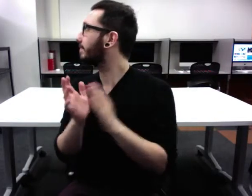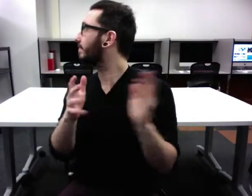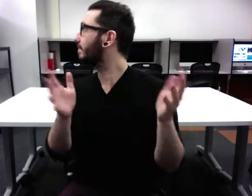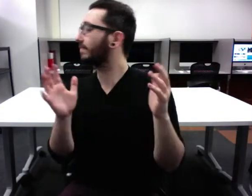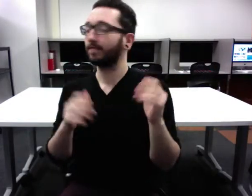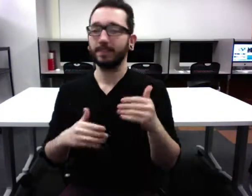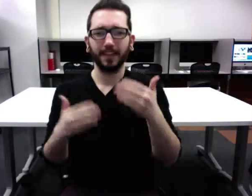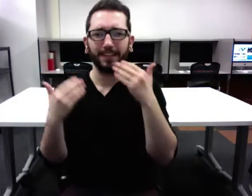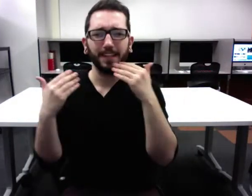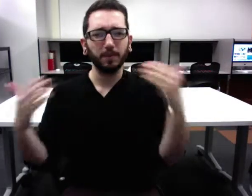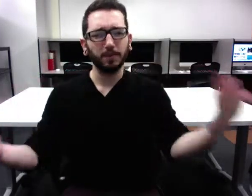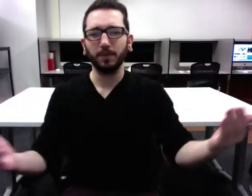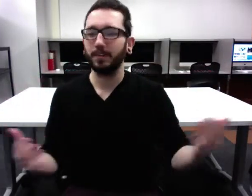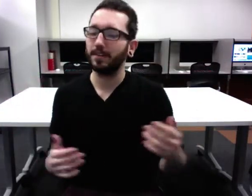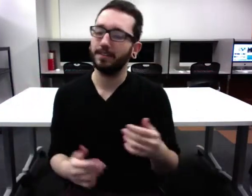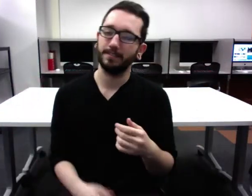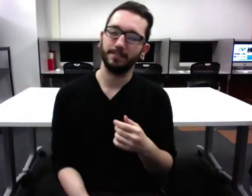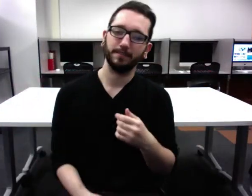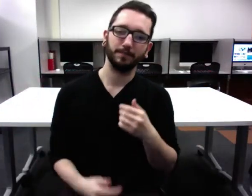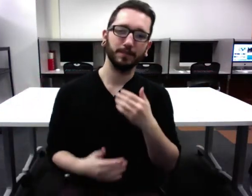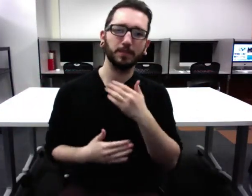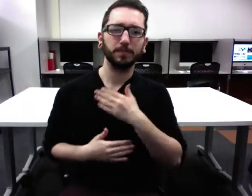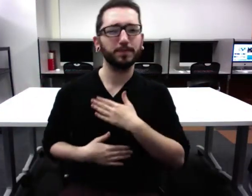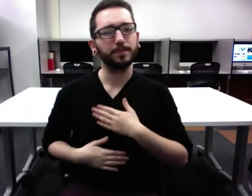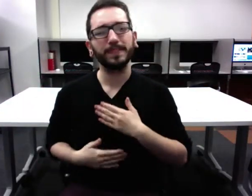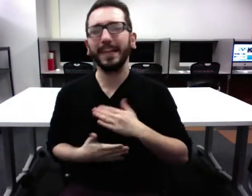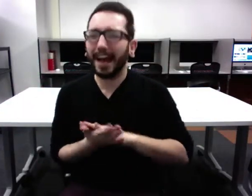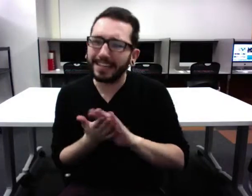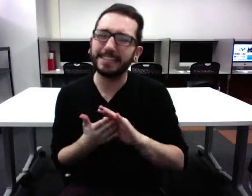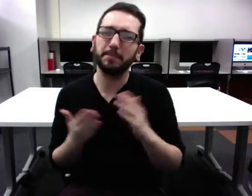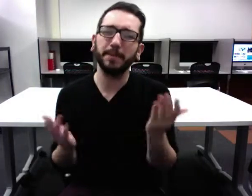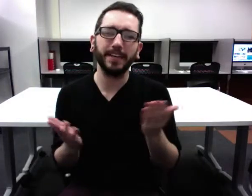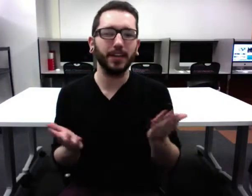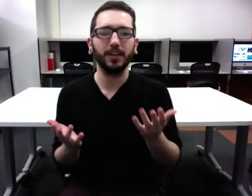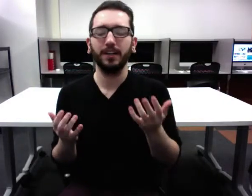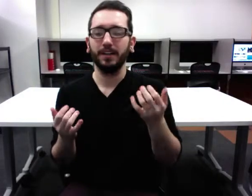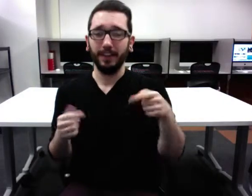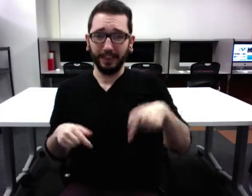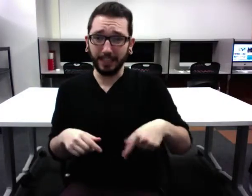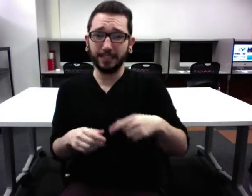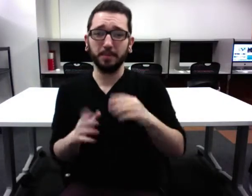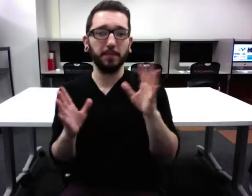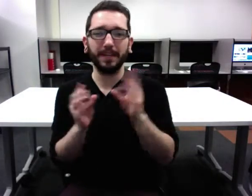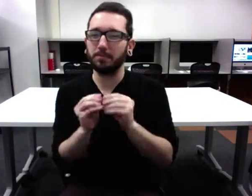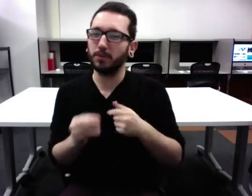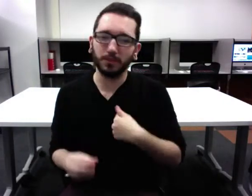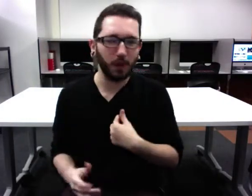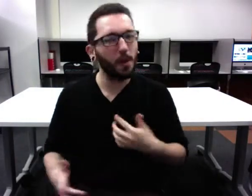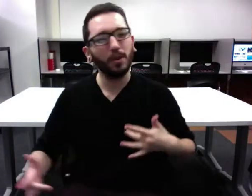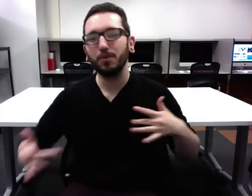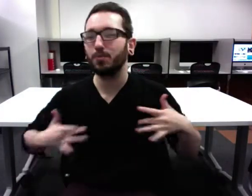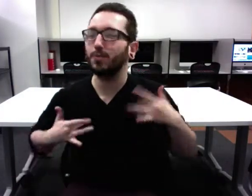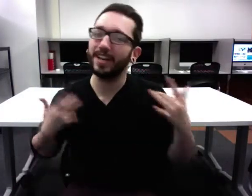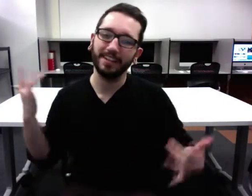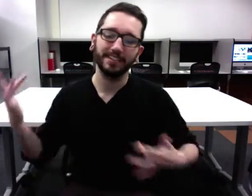Thank you very much. It's really a pleasure for me to be here at this meeting, and I'm just absolutely thrilled with the focus that you've had and the breadth